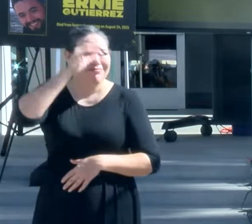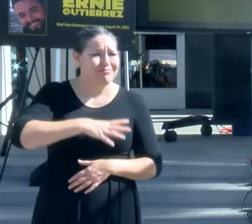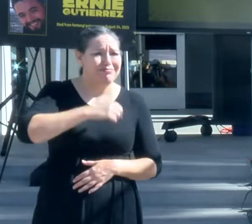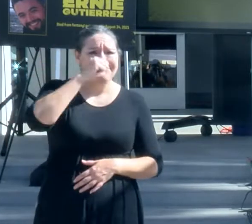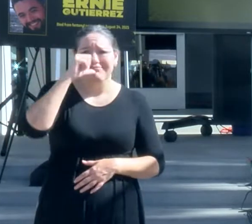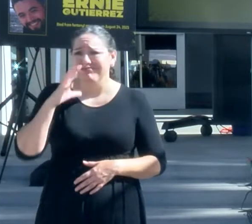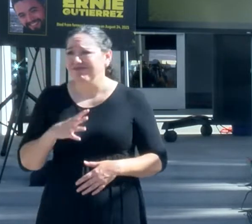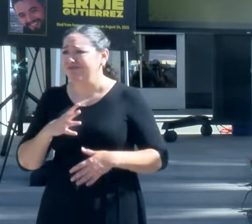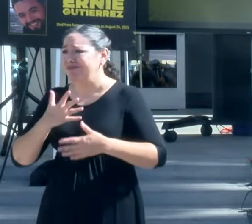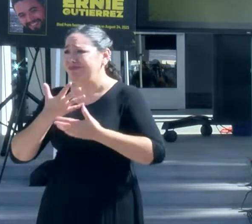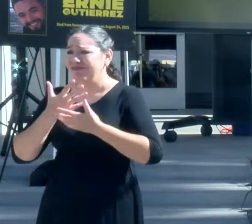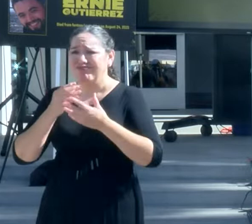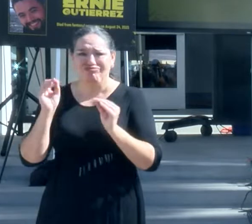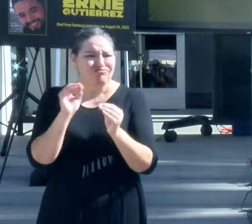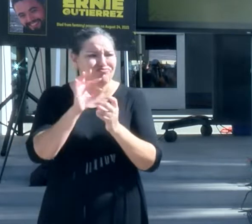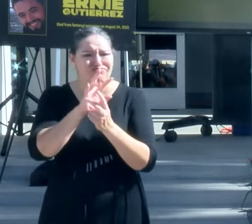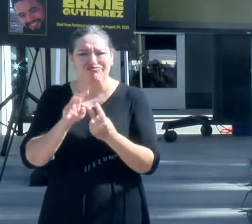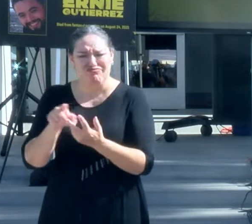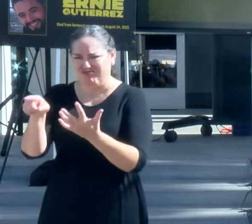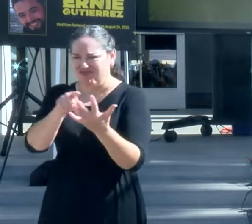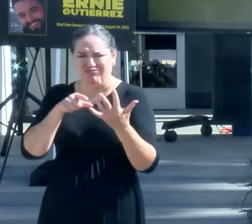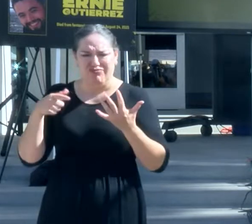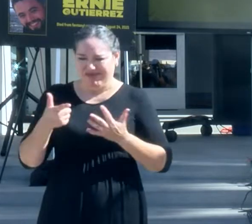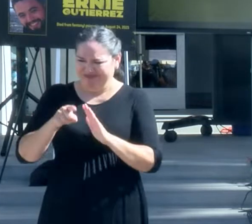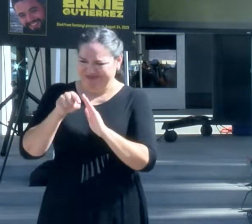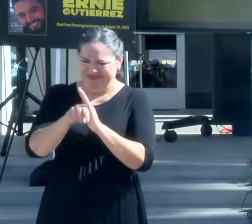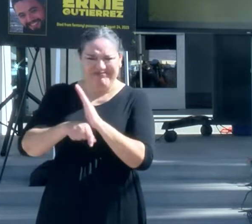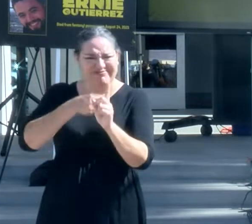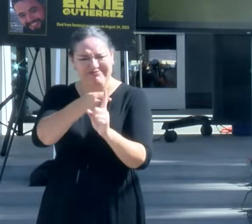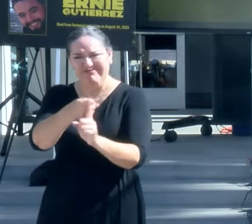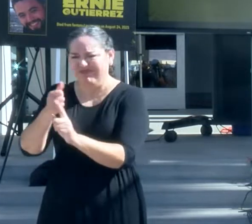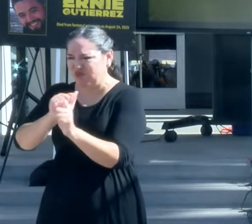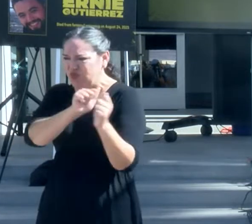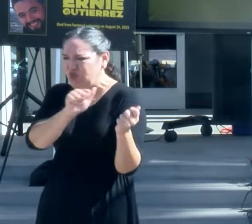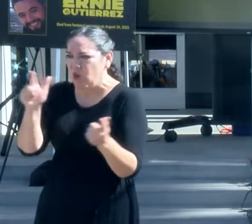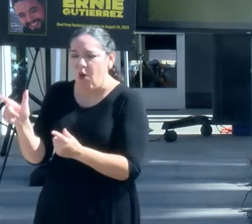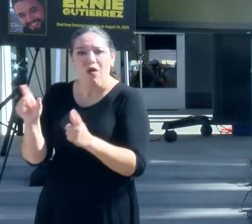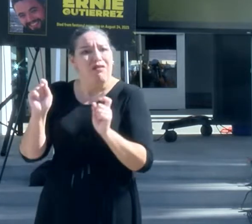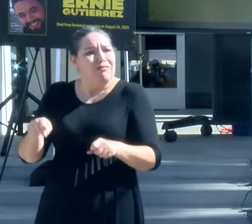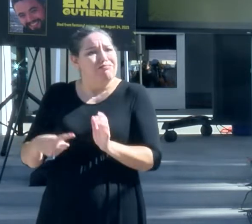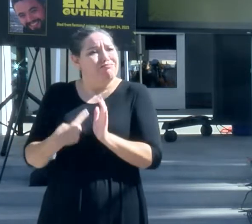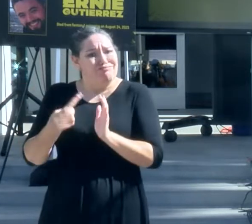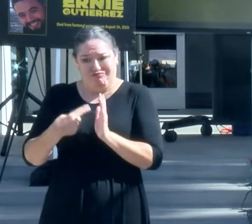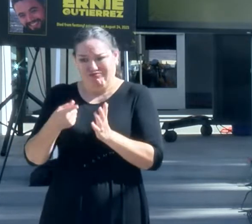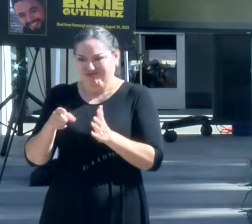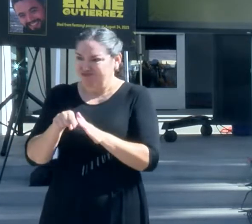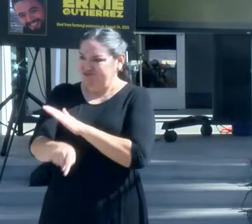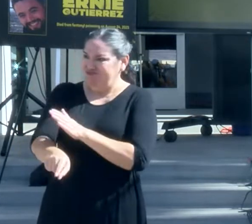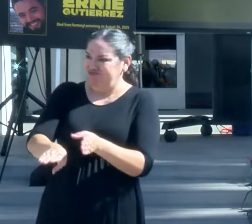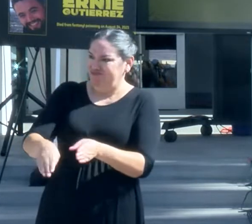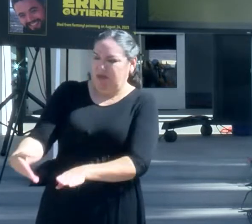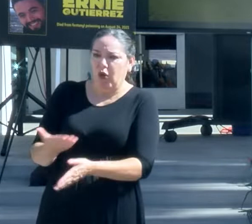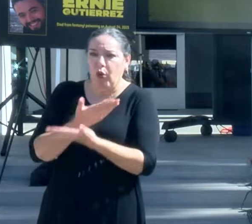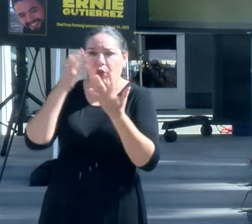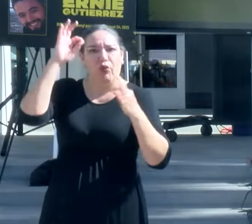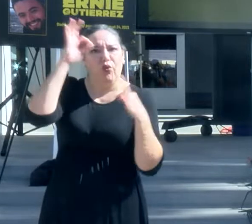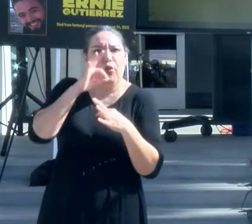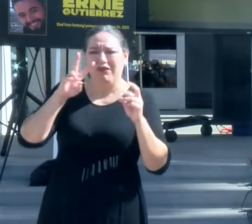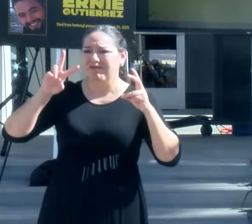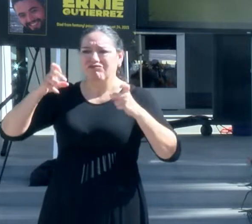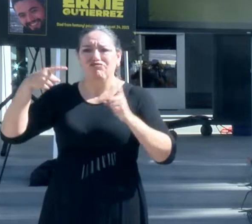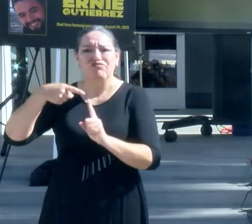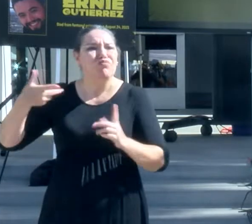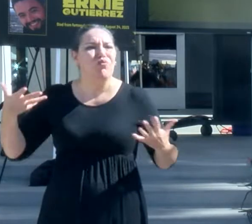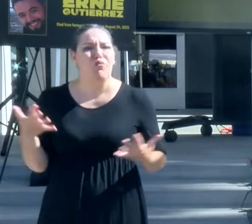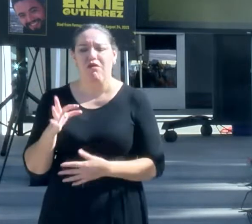is not a virus or an infection, but it is a drug that can claim a person's life, sometimes without their knowledge. The issue is fentanyl,